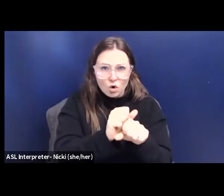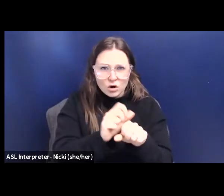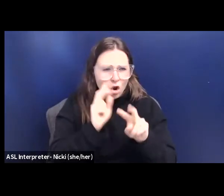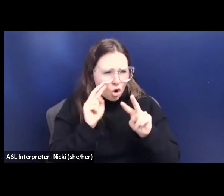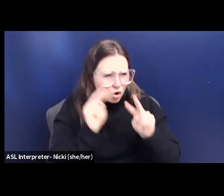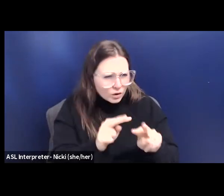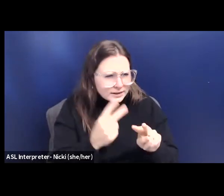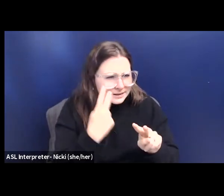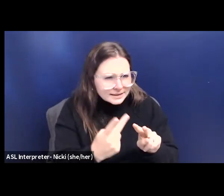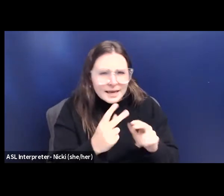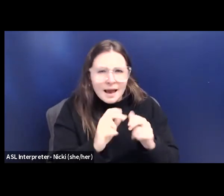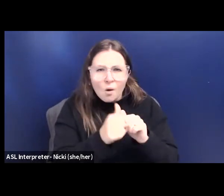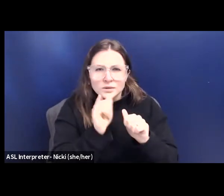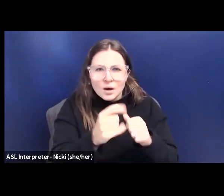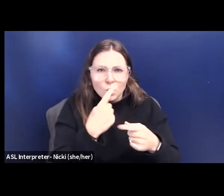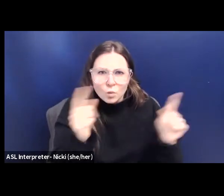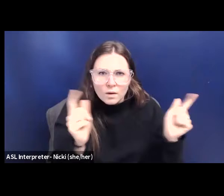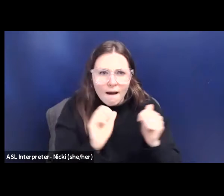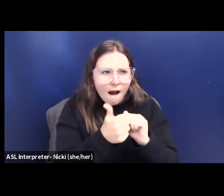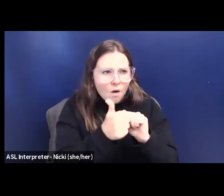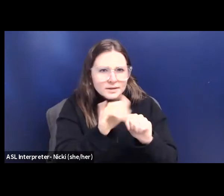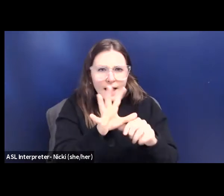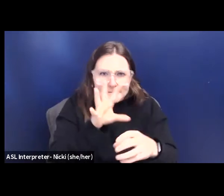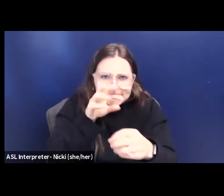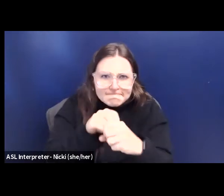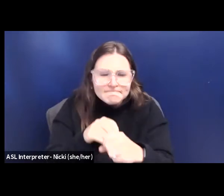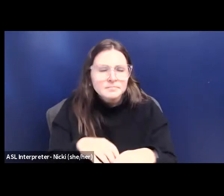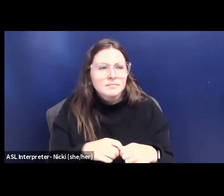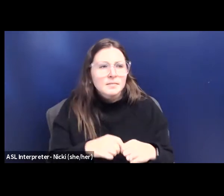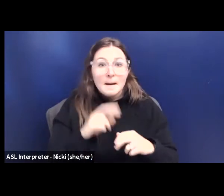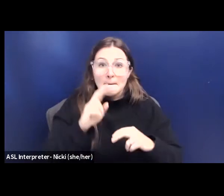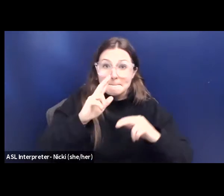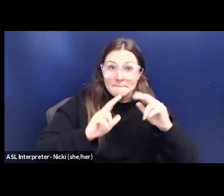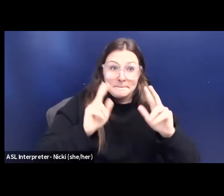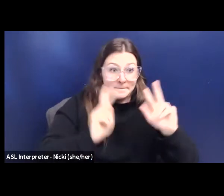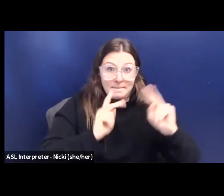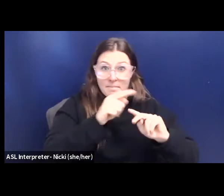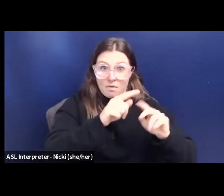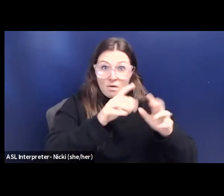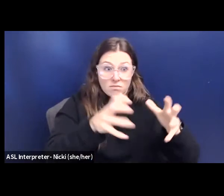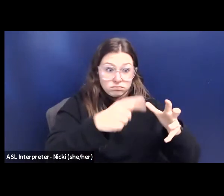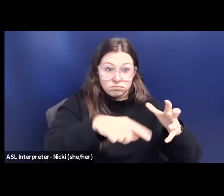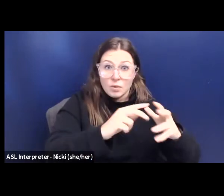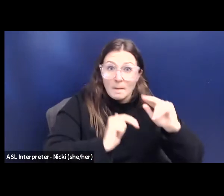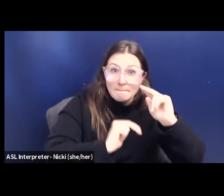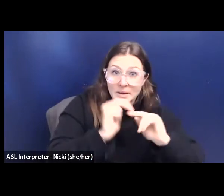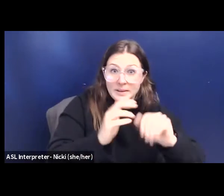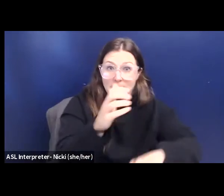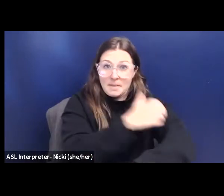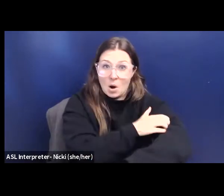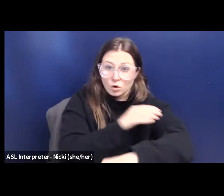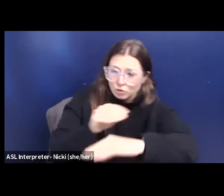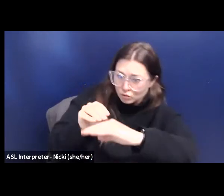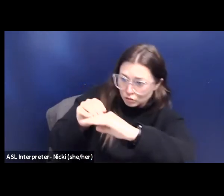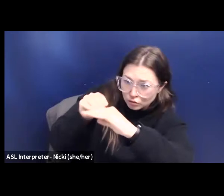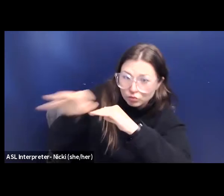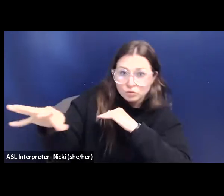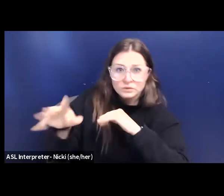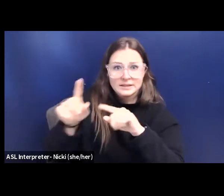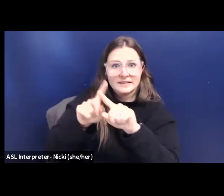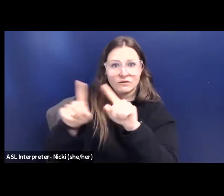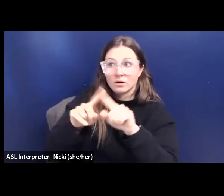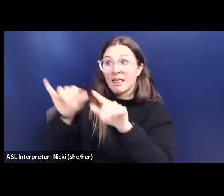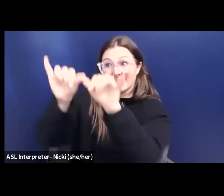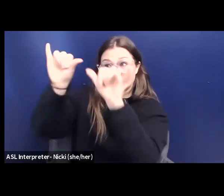about folks who are building power to intervene and transform those harms caused by those